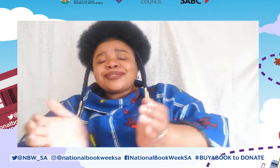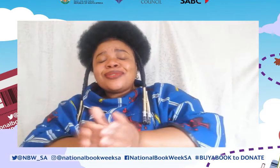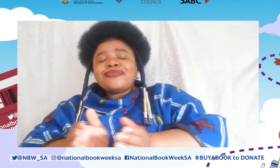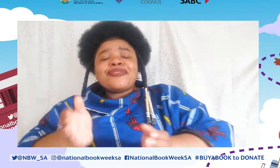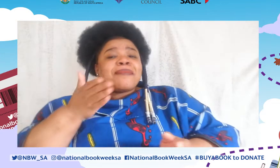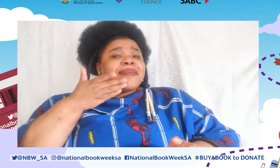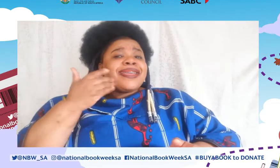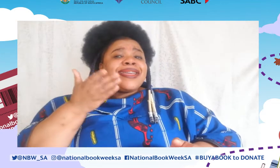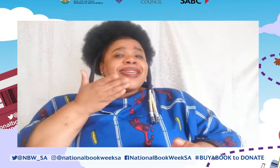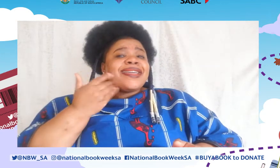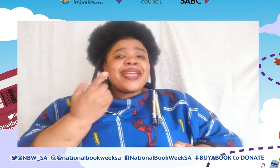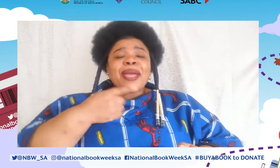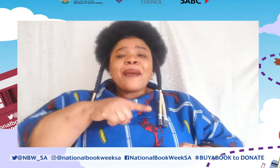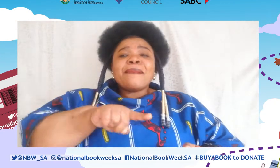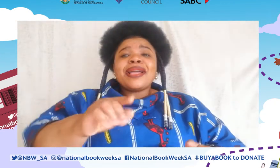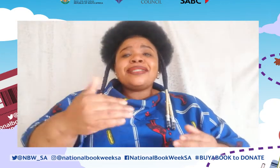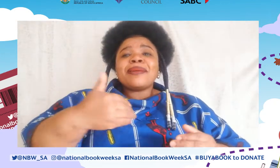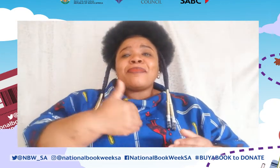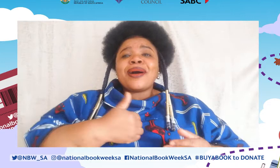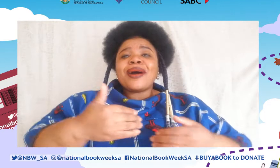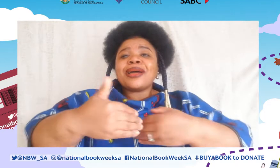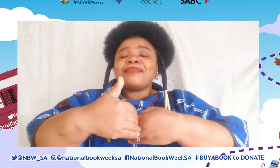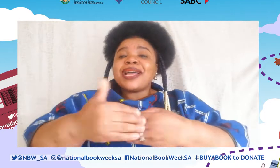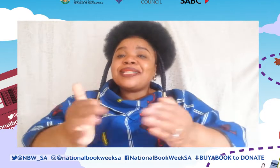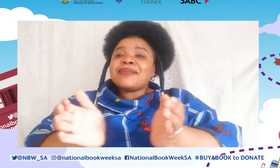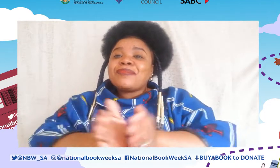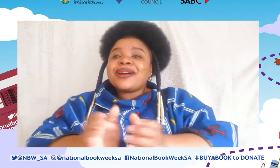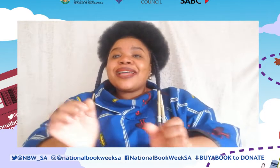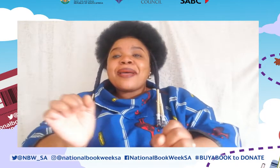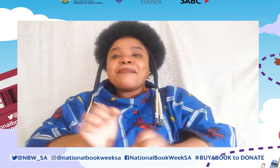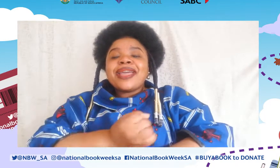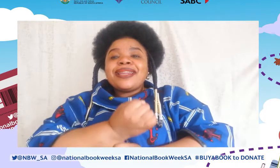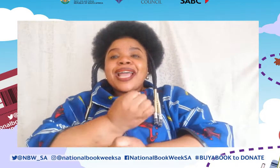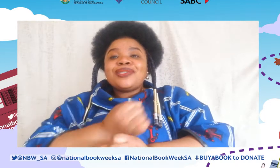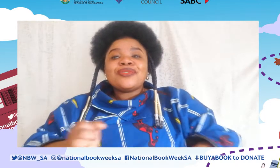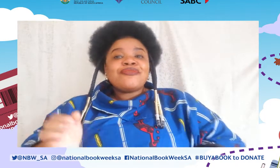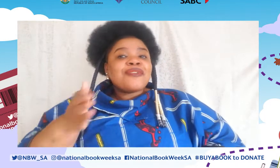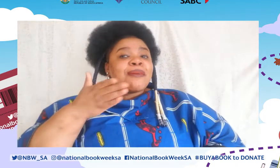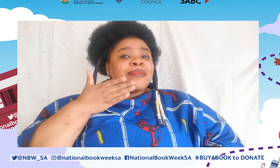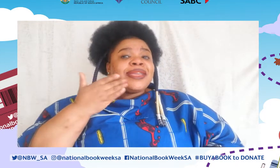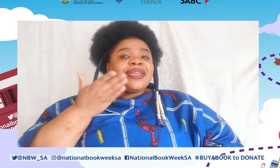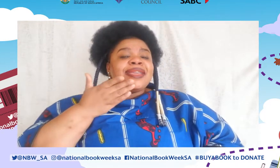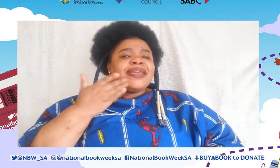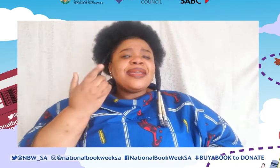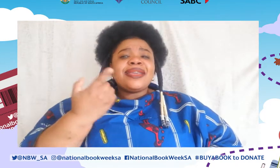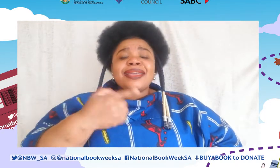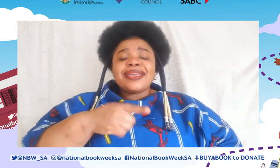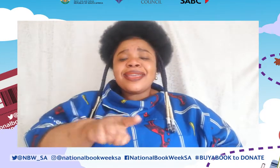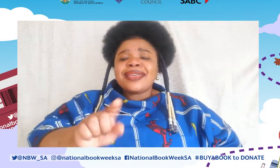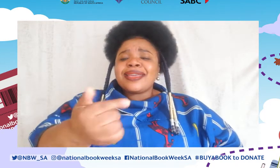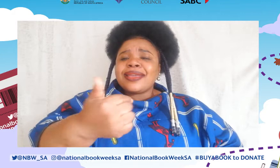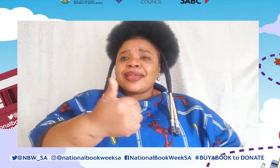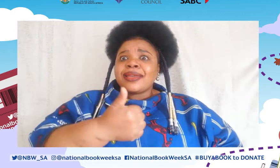nice soup for me. Magic pot, make nice soup for me.